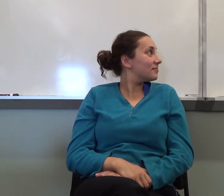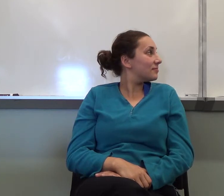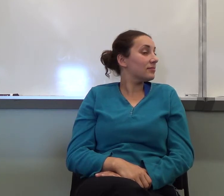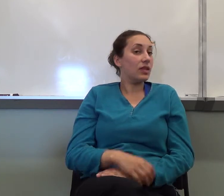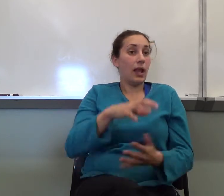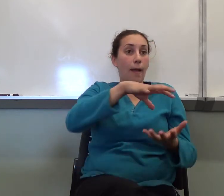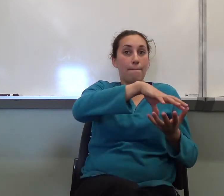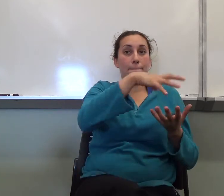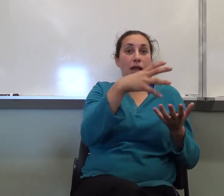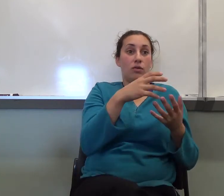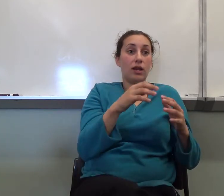of snow